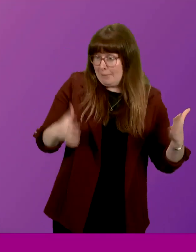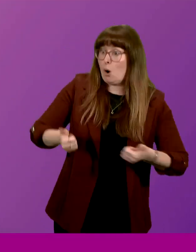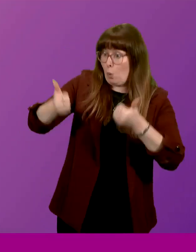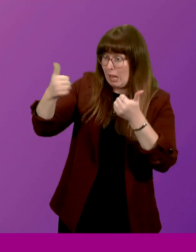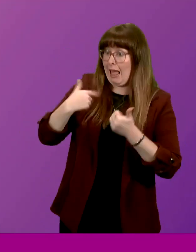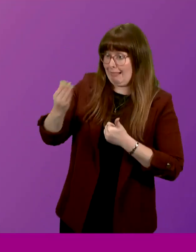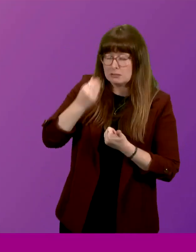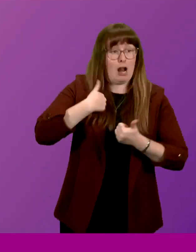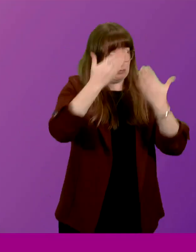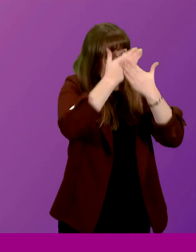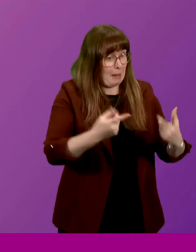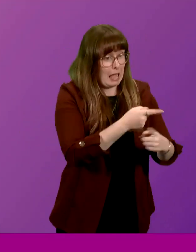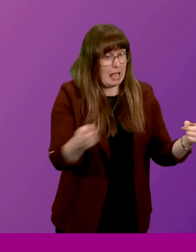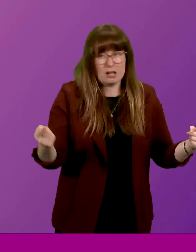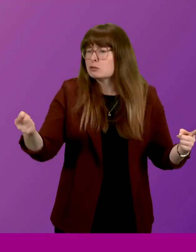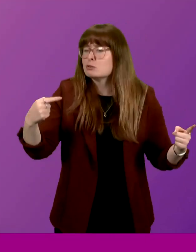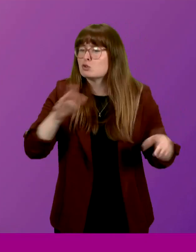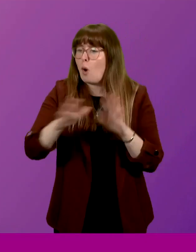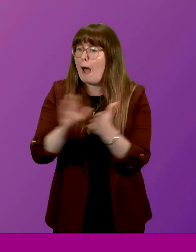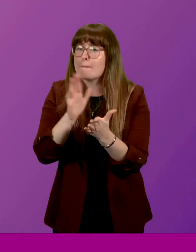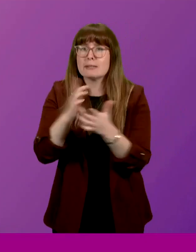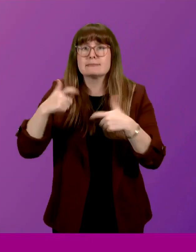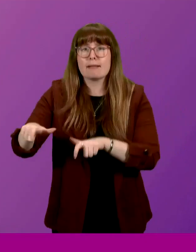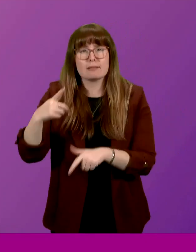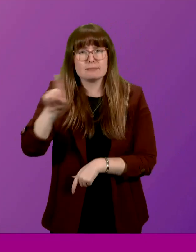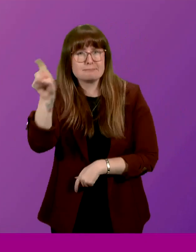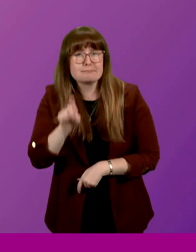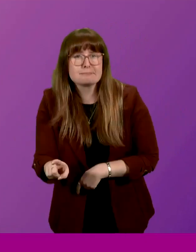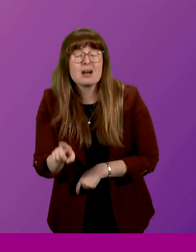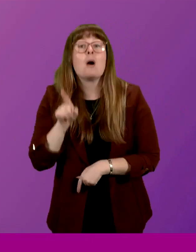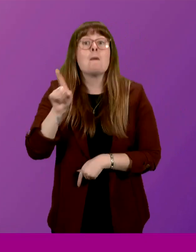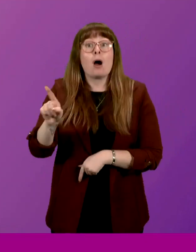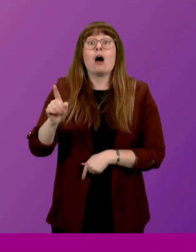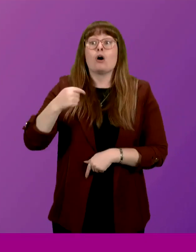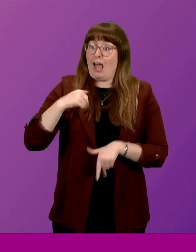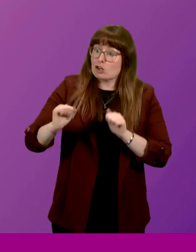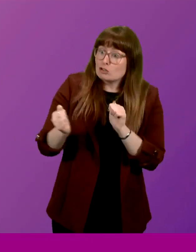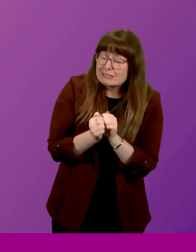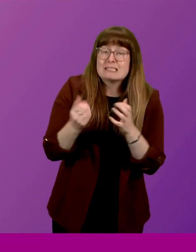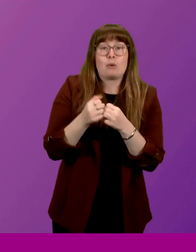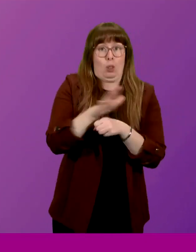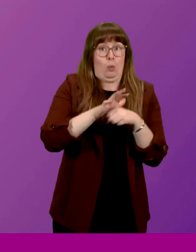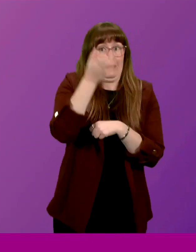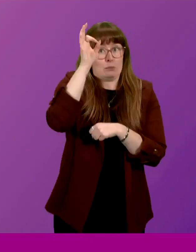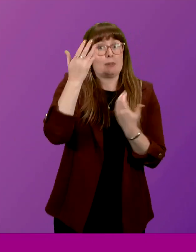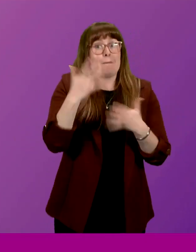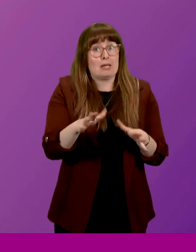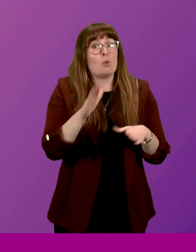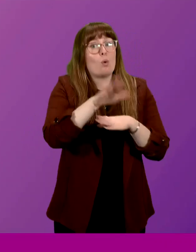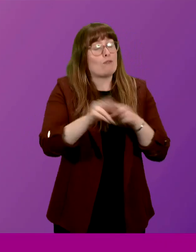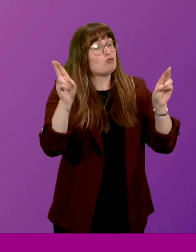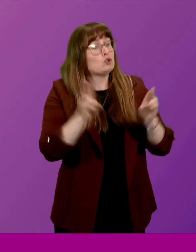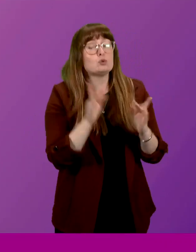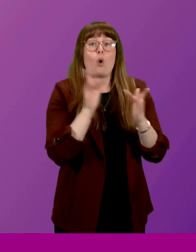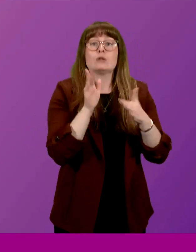that. But the point I'm simply making to Parliament is that the government reached an agreement with local authorities about reducing class